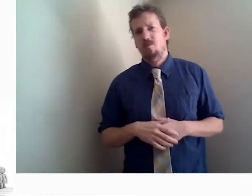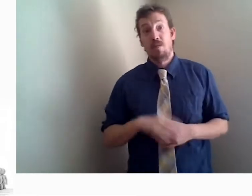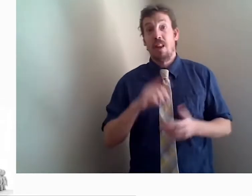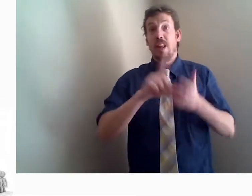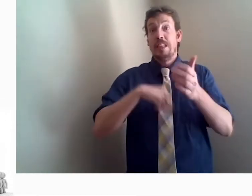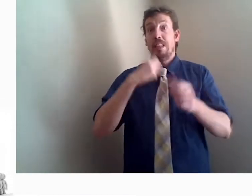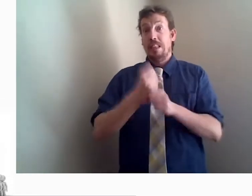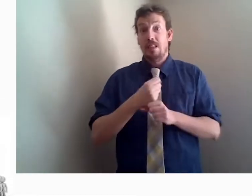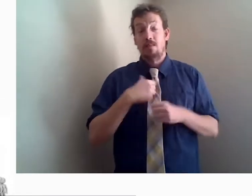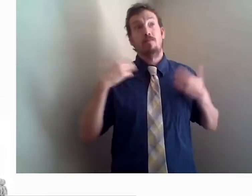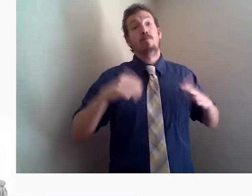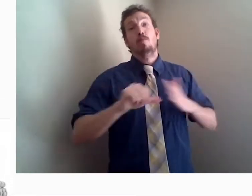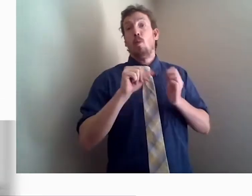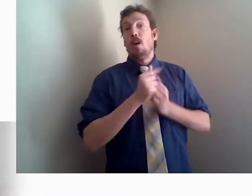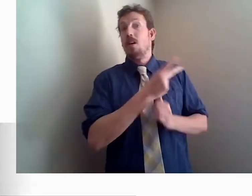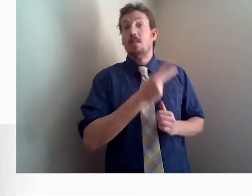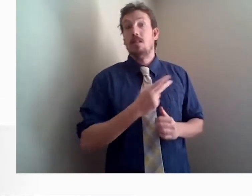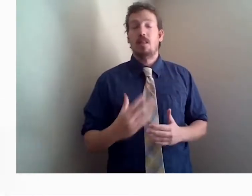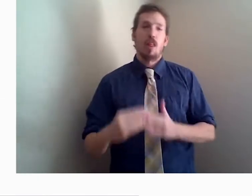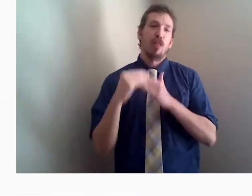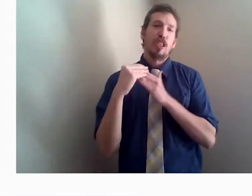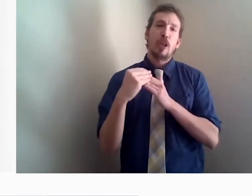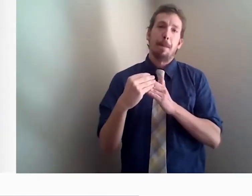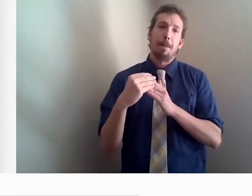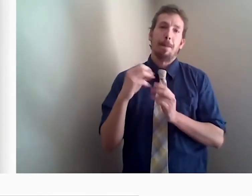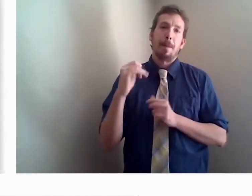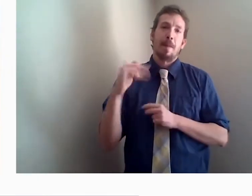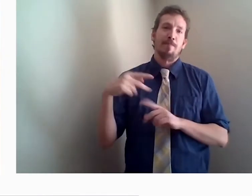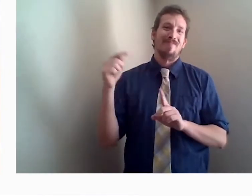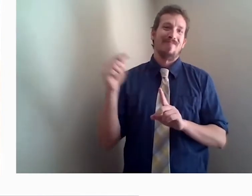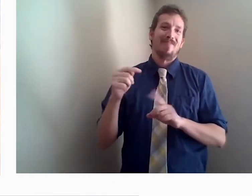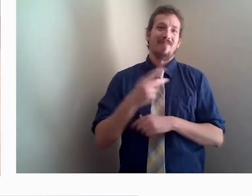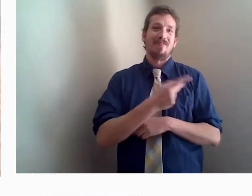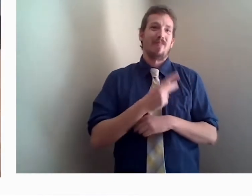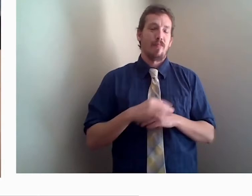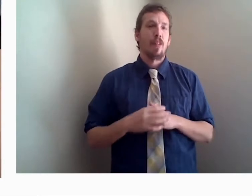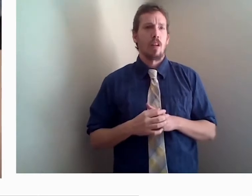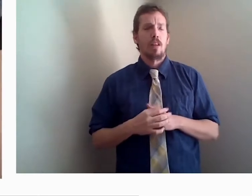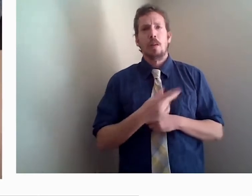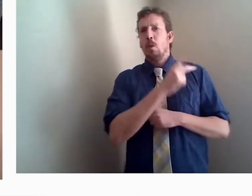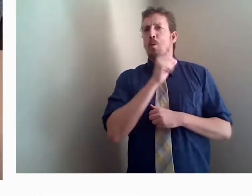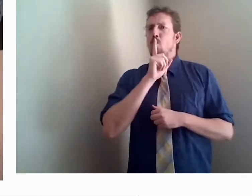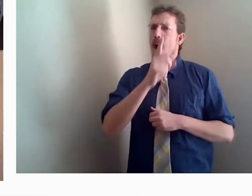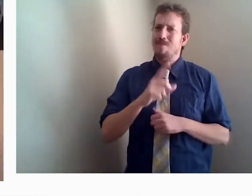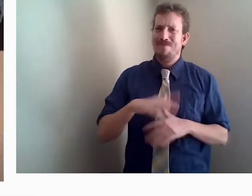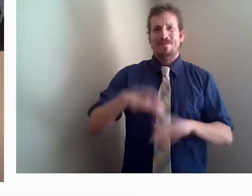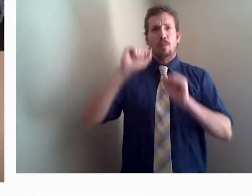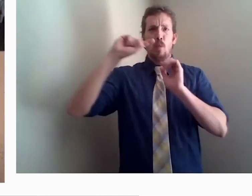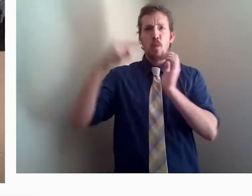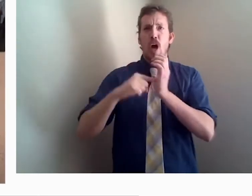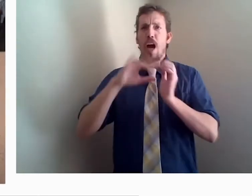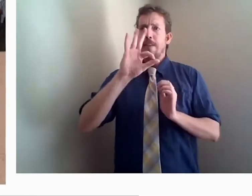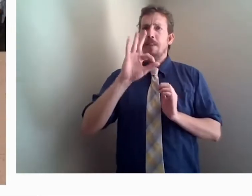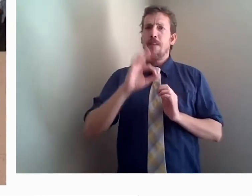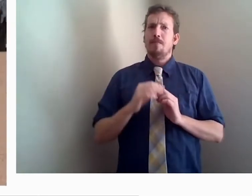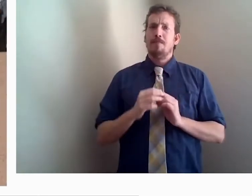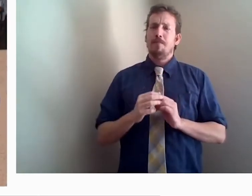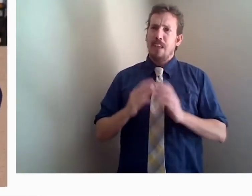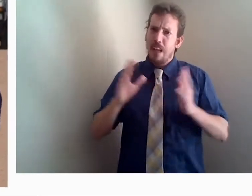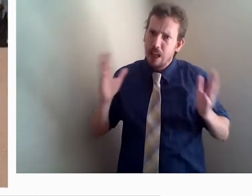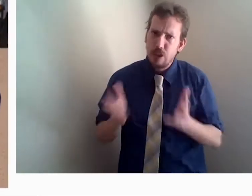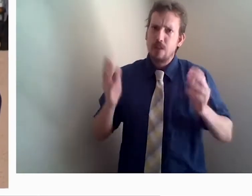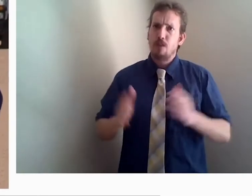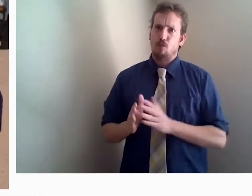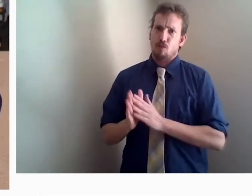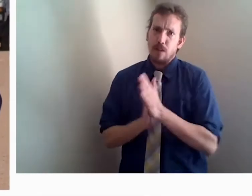meet. And it was there. At the end of the final year, senior year, they demonstrated leadership.